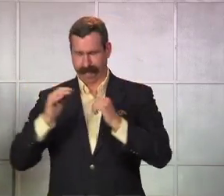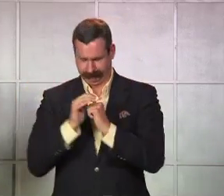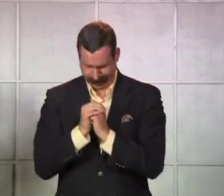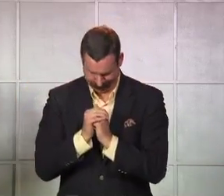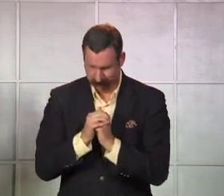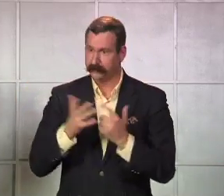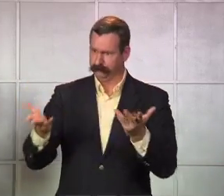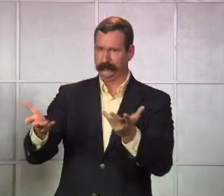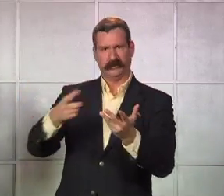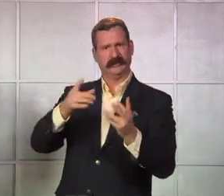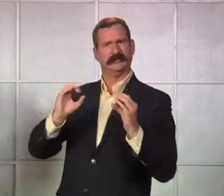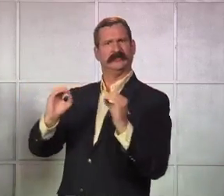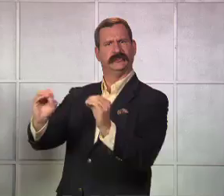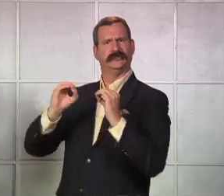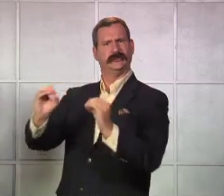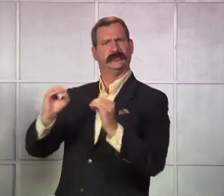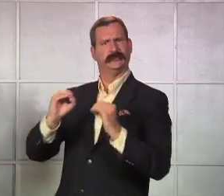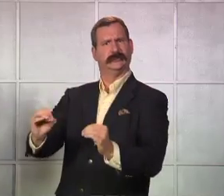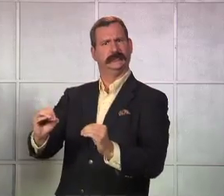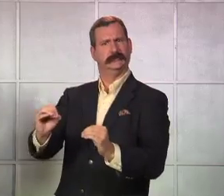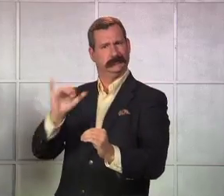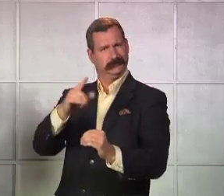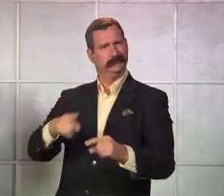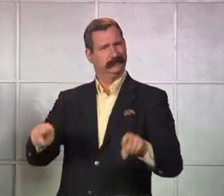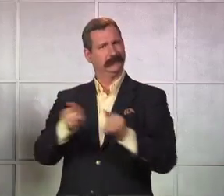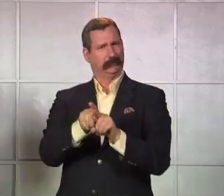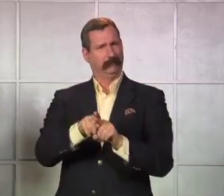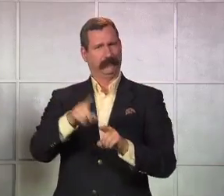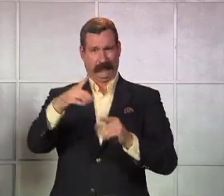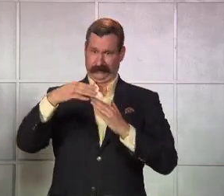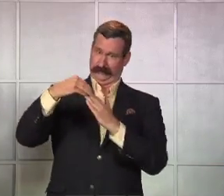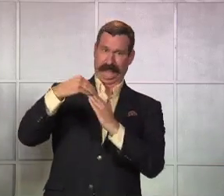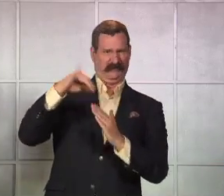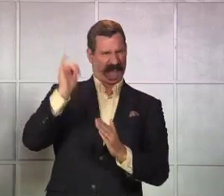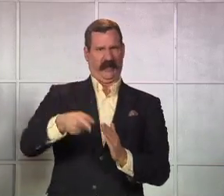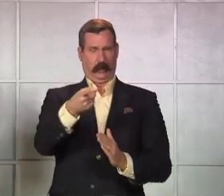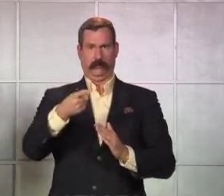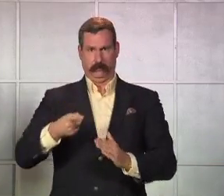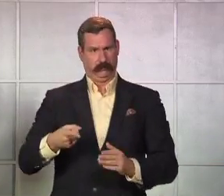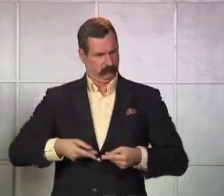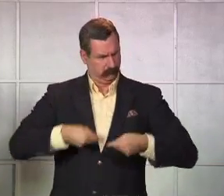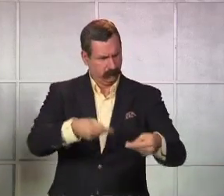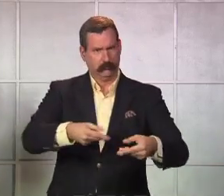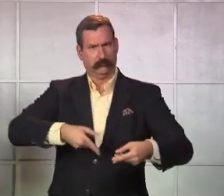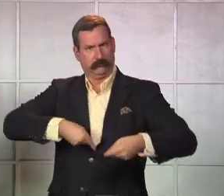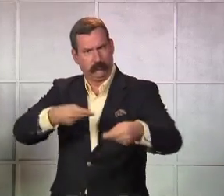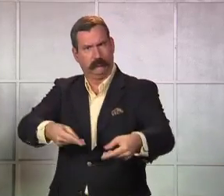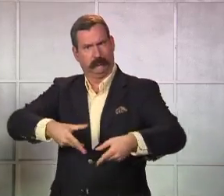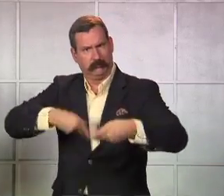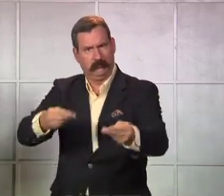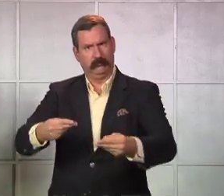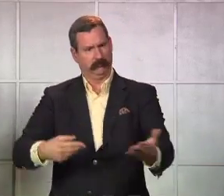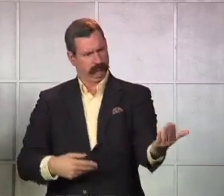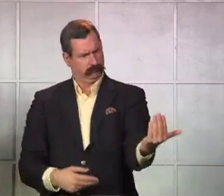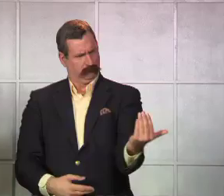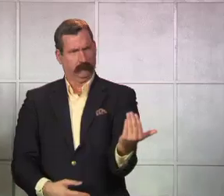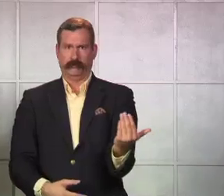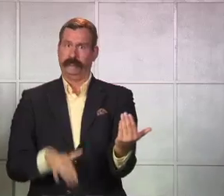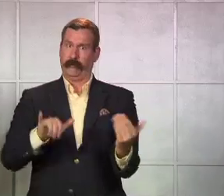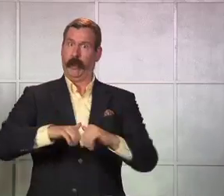while everyone folds their hands and bows their head. The same is true when equipping leaders. By encouraging and